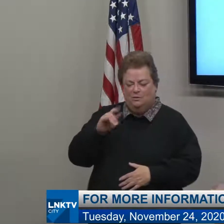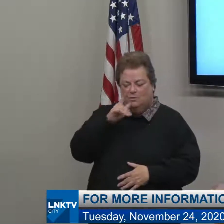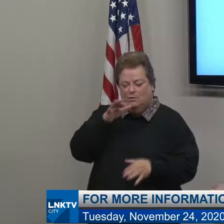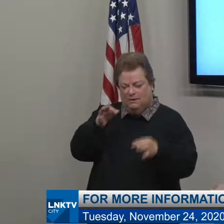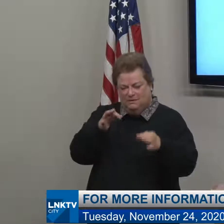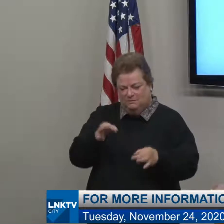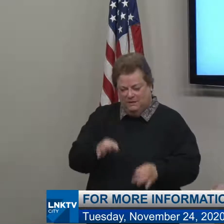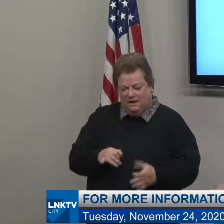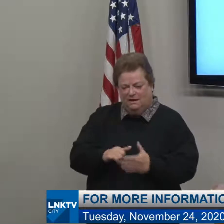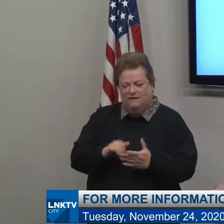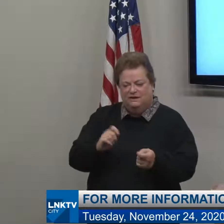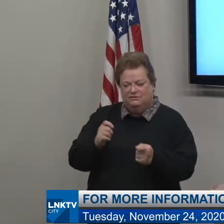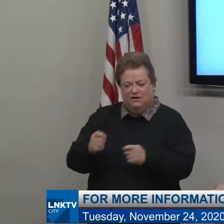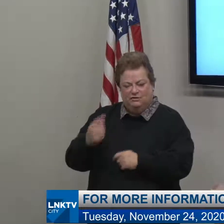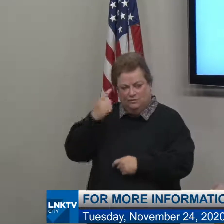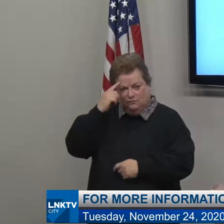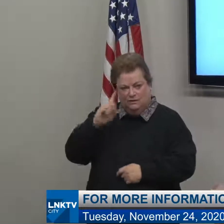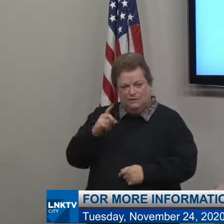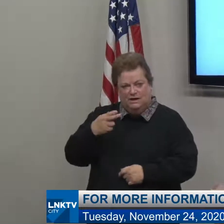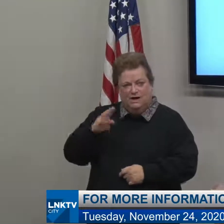DHM.